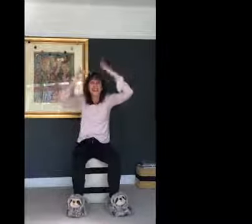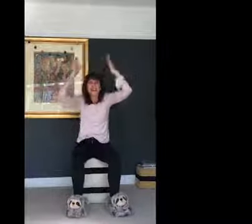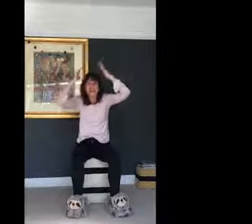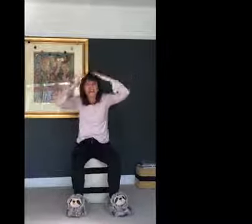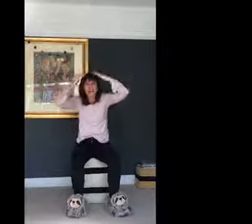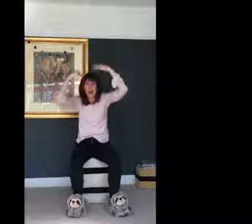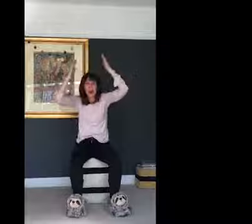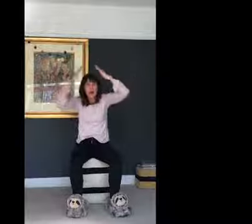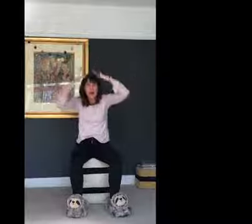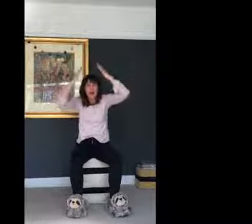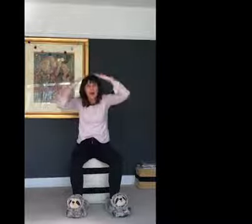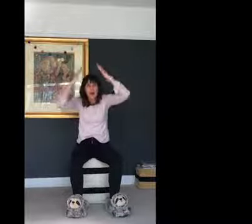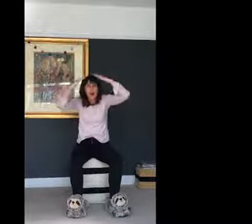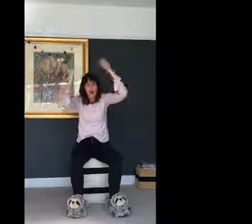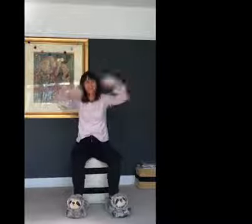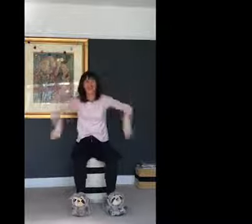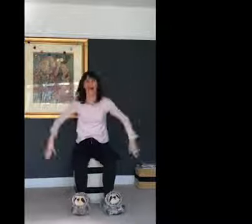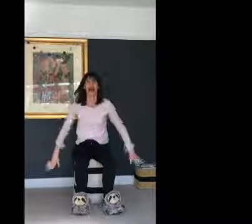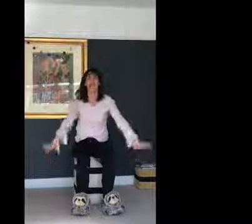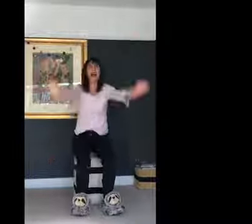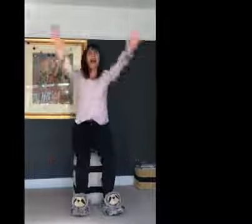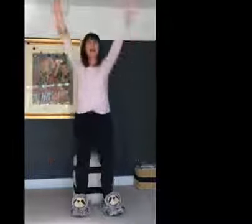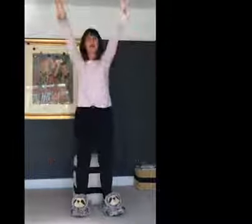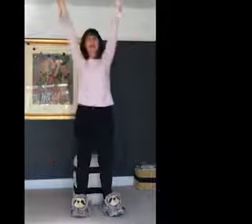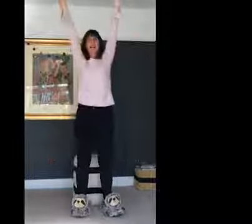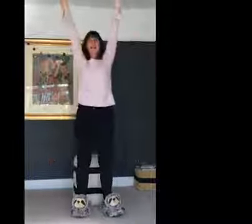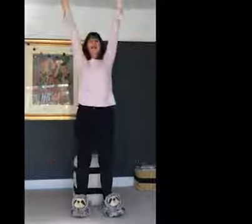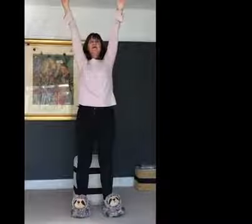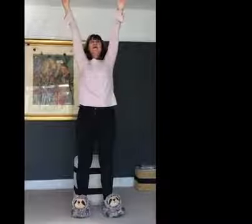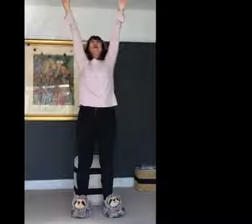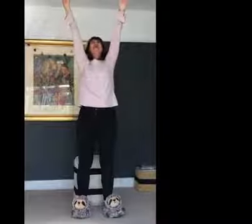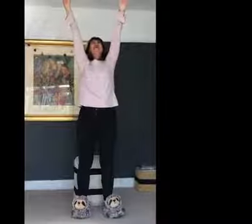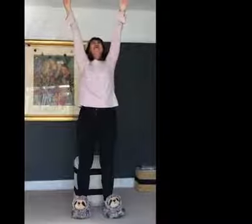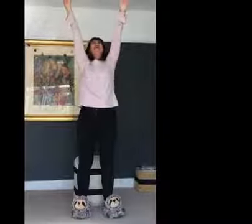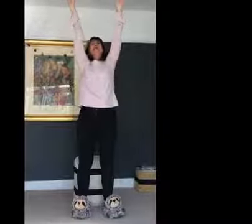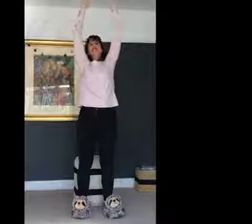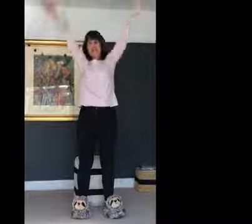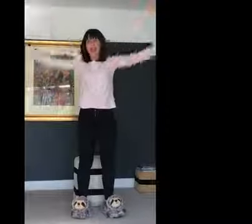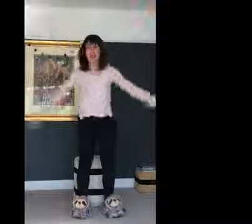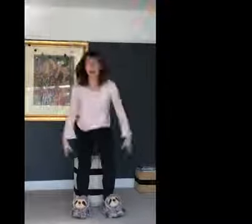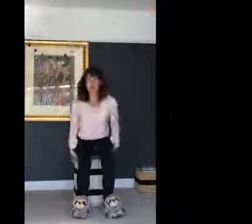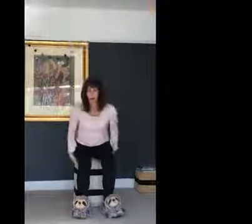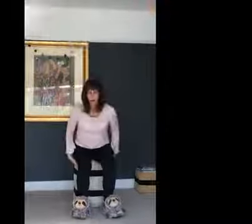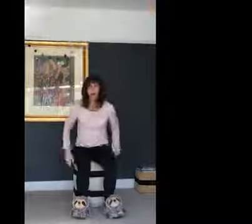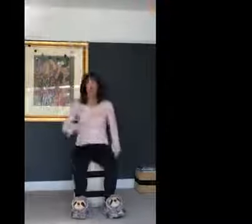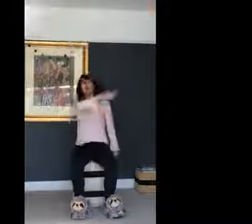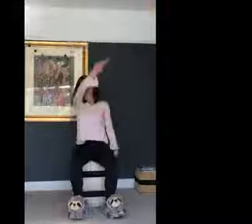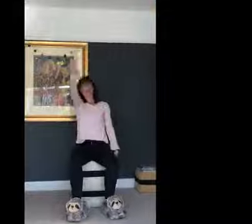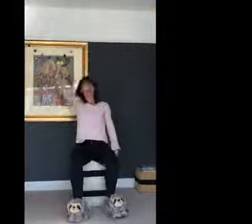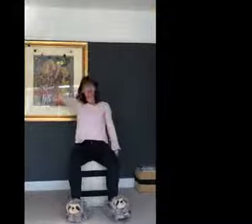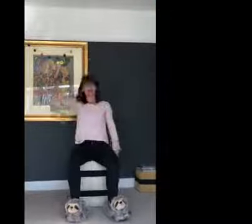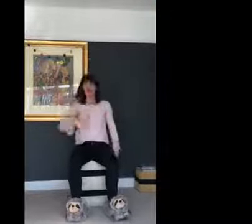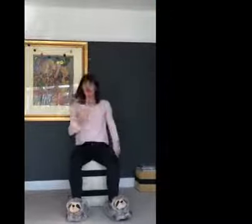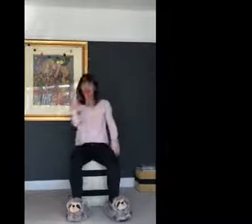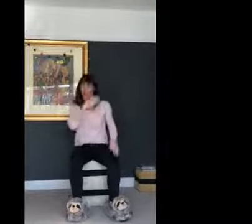it together. Patch your head, stand up. Fantastic. Sit down. Okay, all together. Ready?